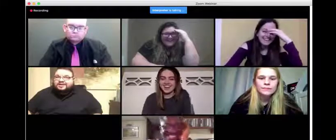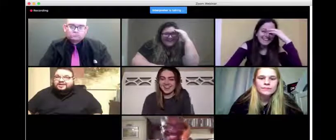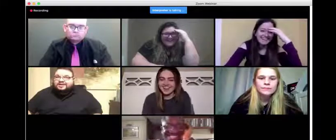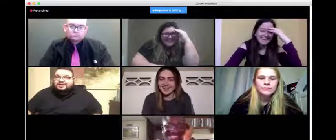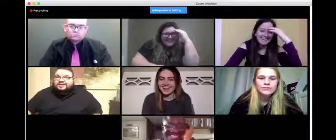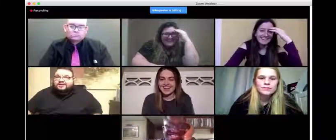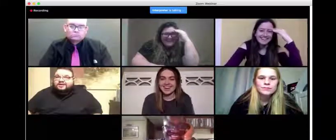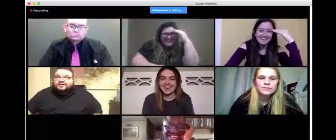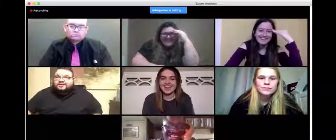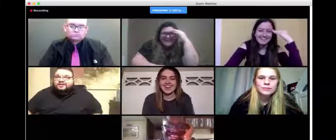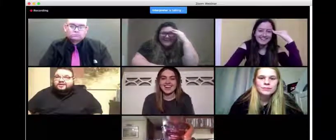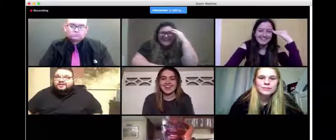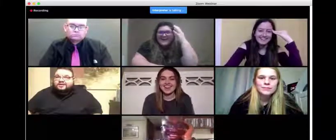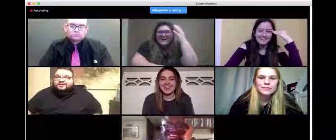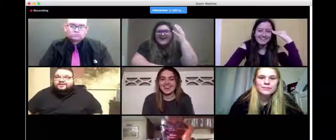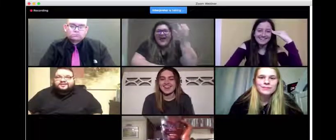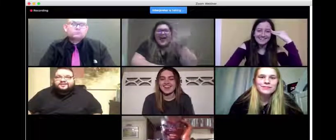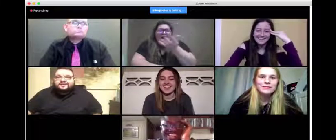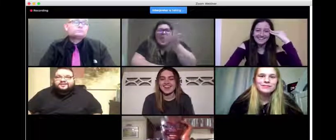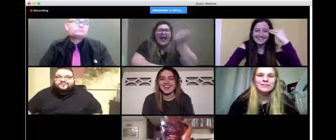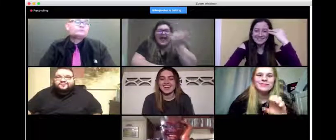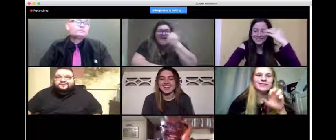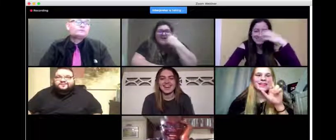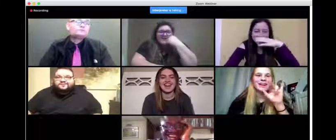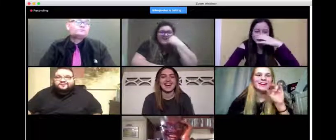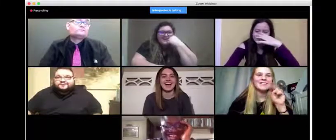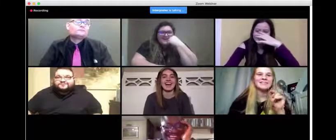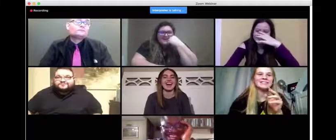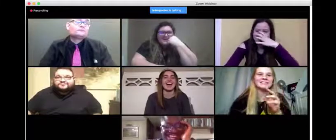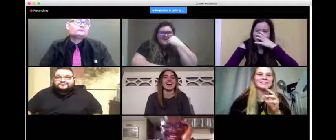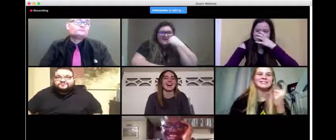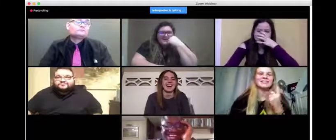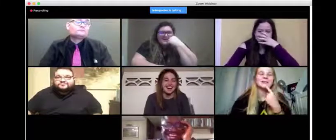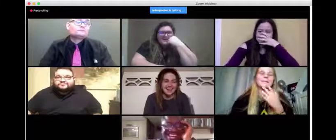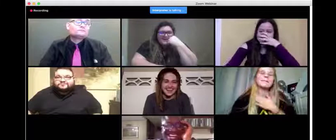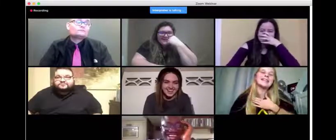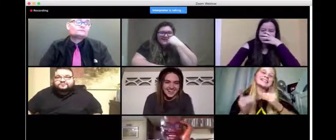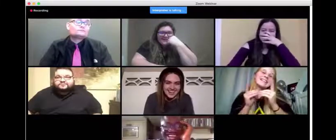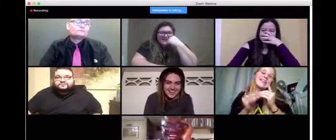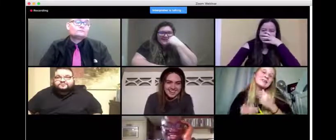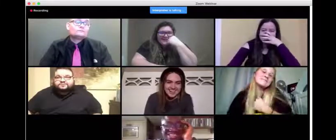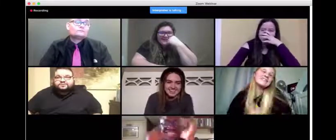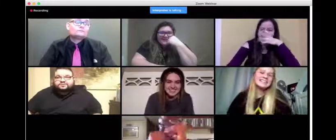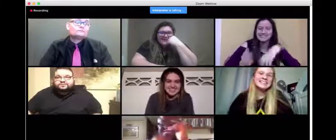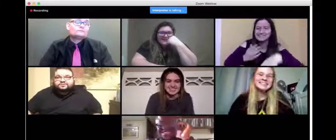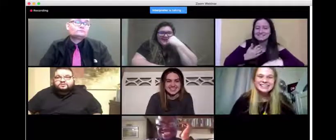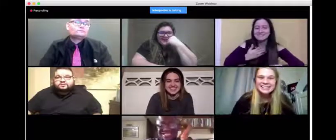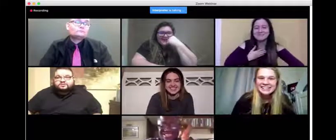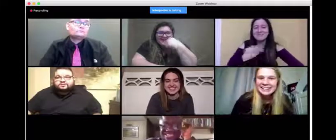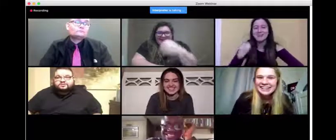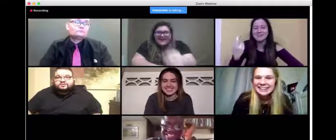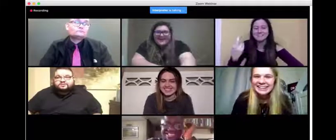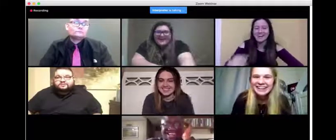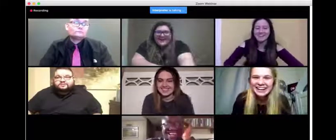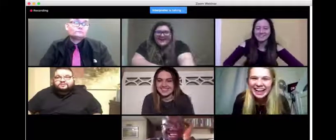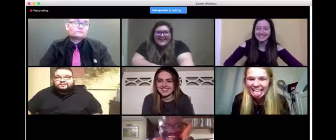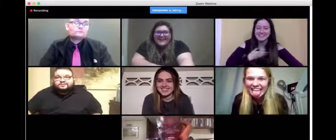Someone said, please date me. And best friends. That's Yeah. my best friend. Oh, yeah, one of my friends here.